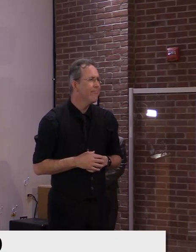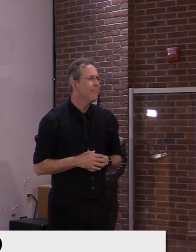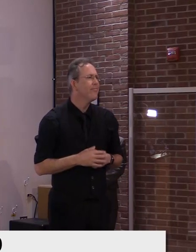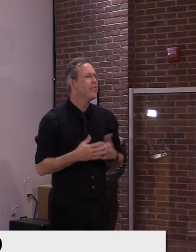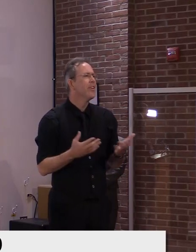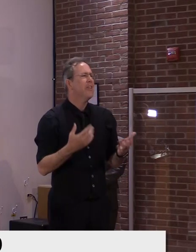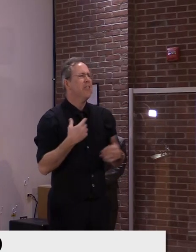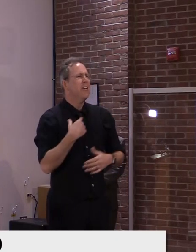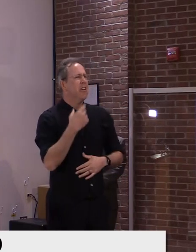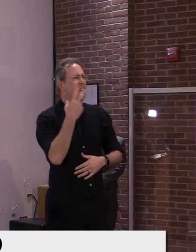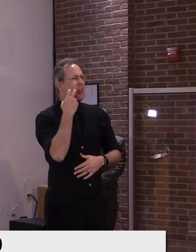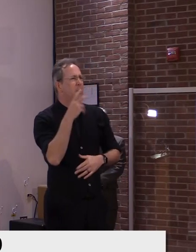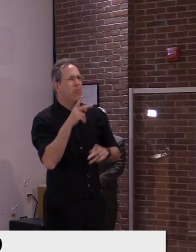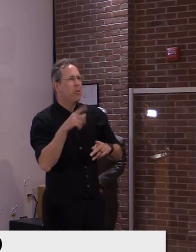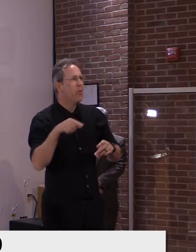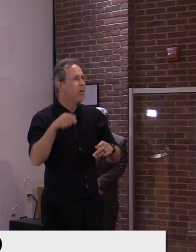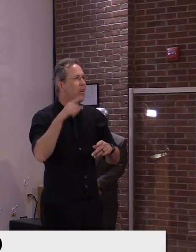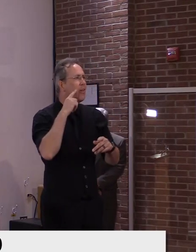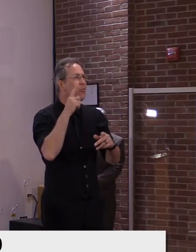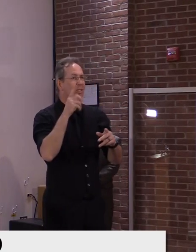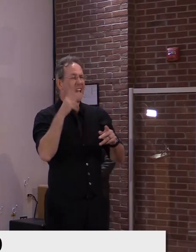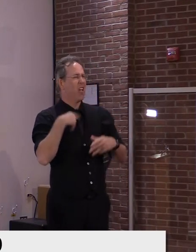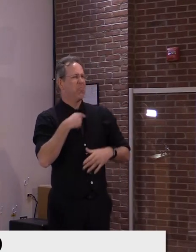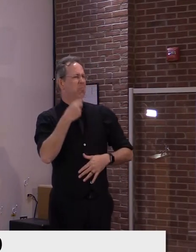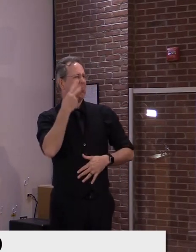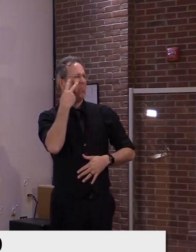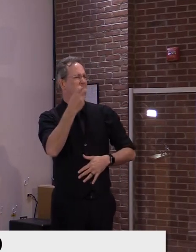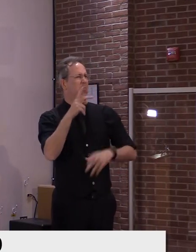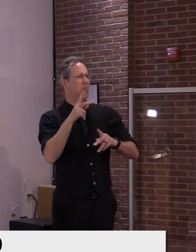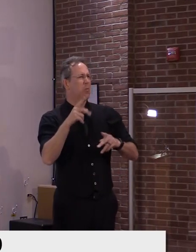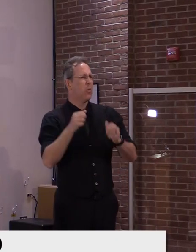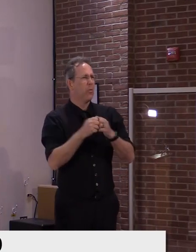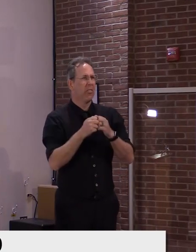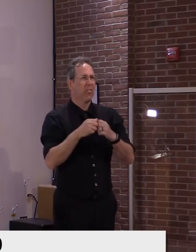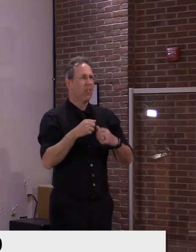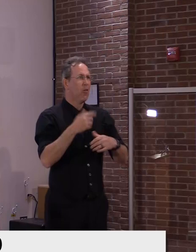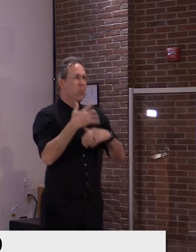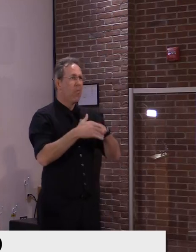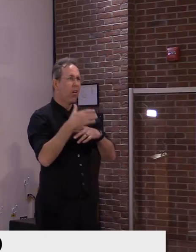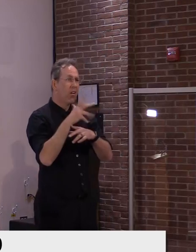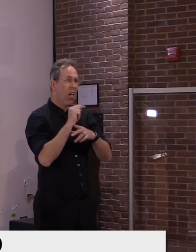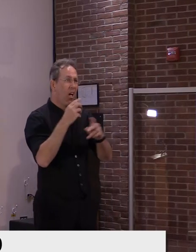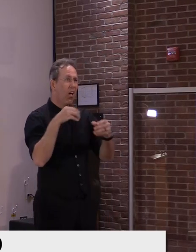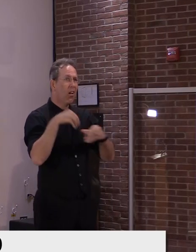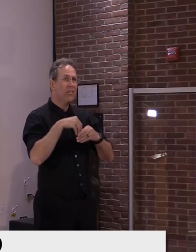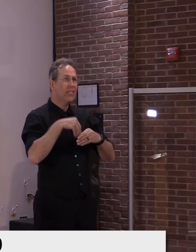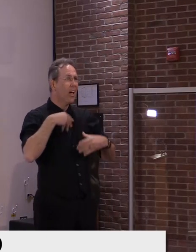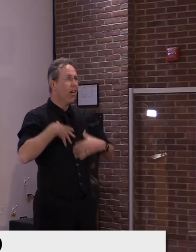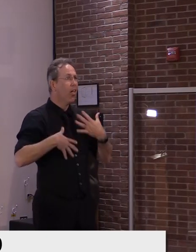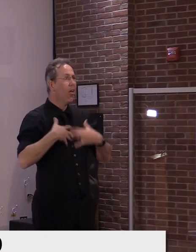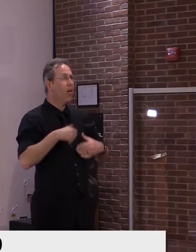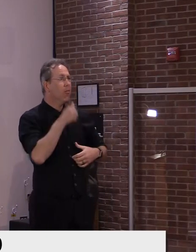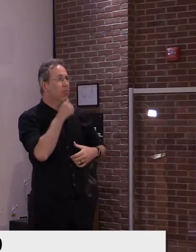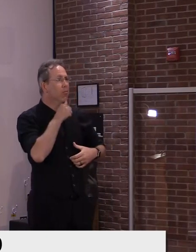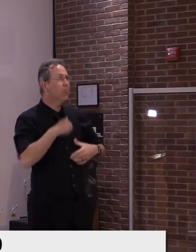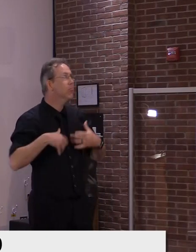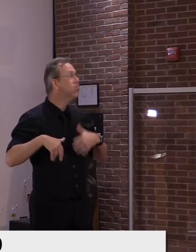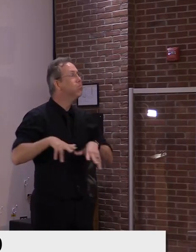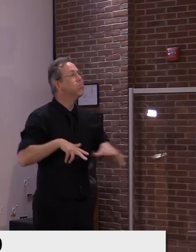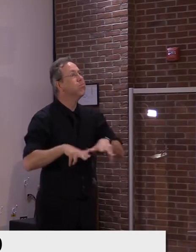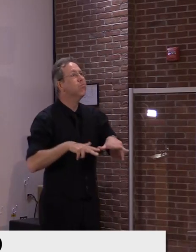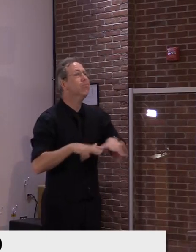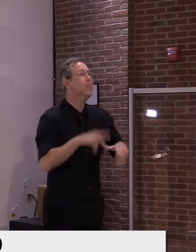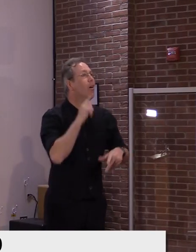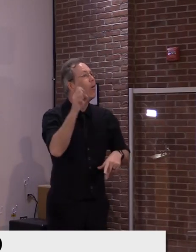in. So my hope is that the six, even though it may not accurately represent the whole universe, is pretty close